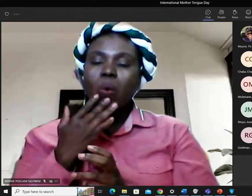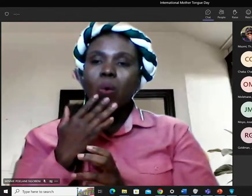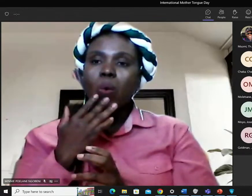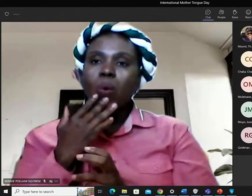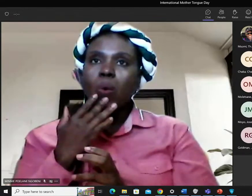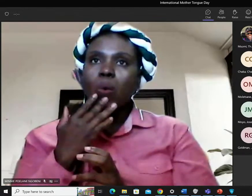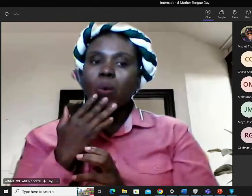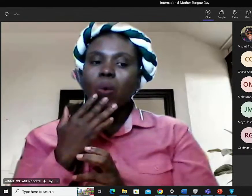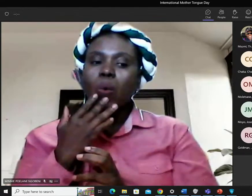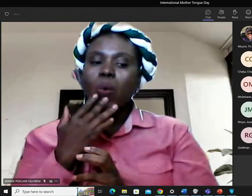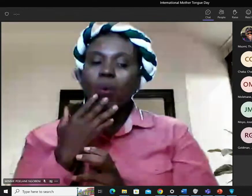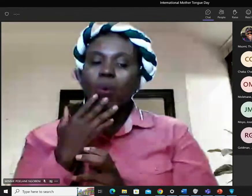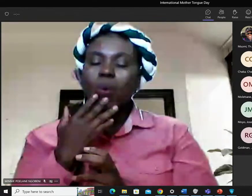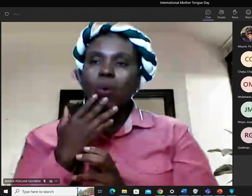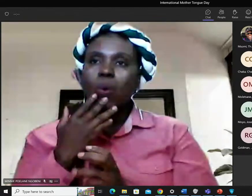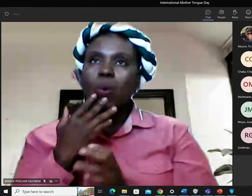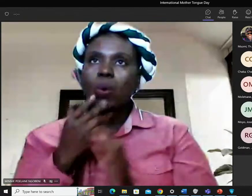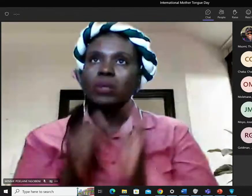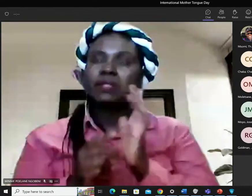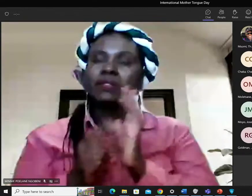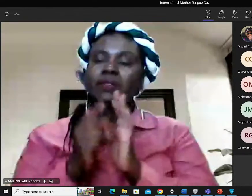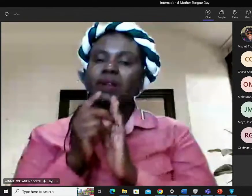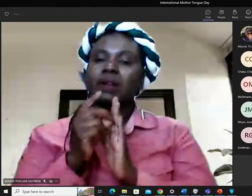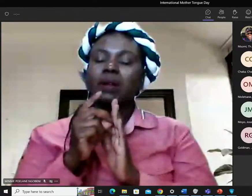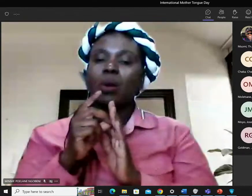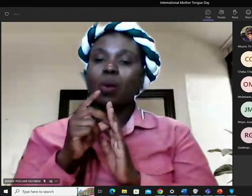that device developed for? Do you know?